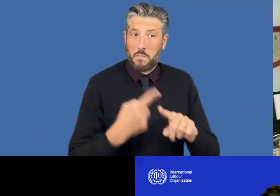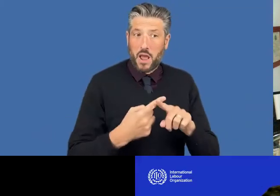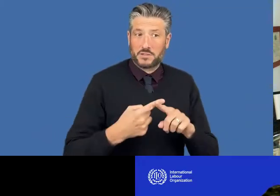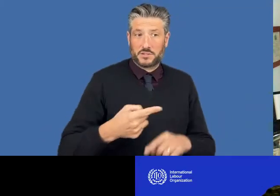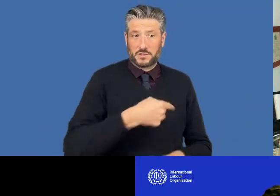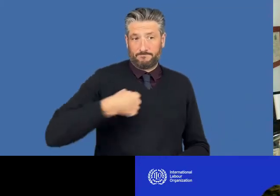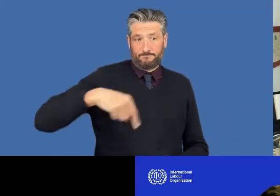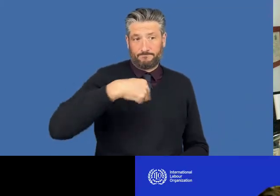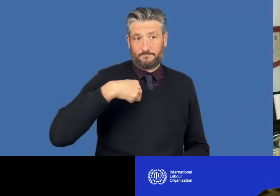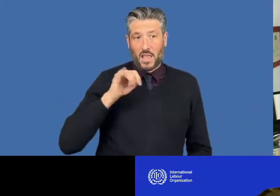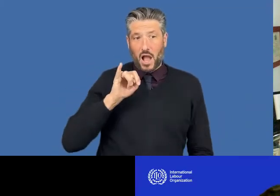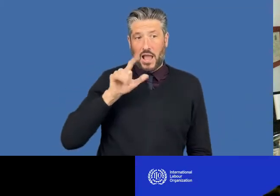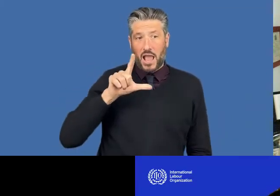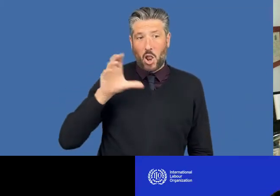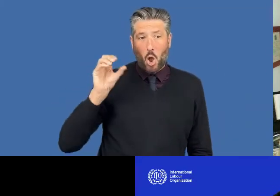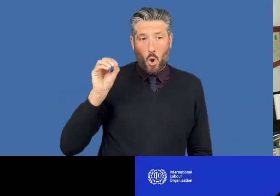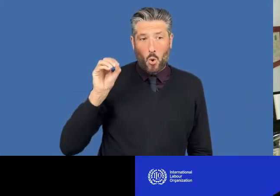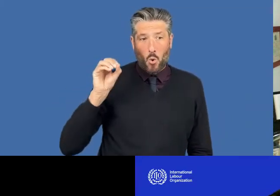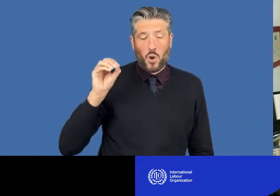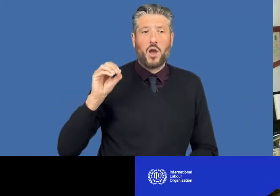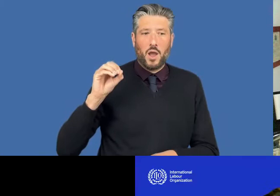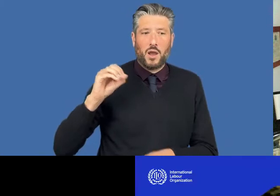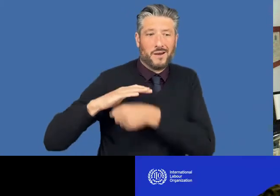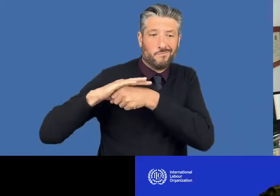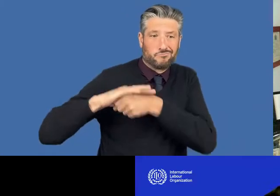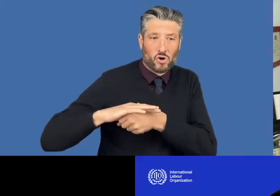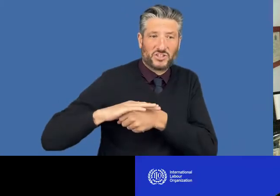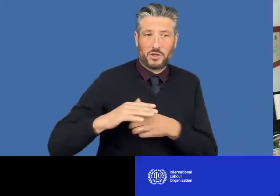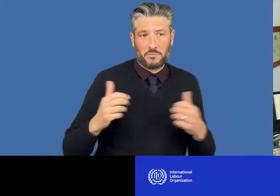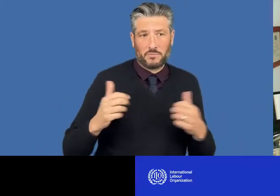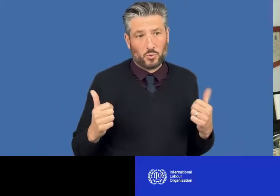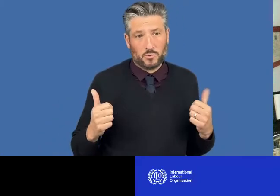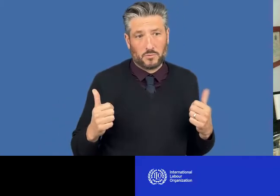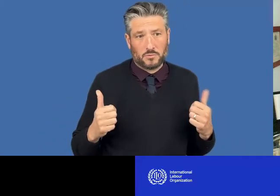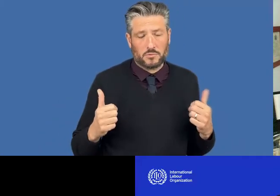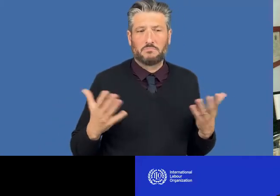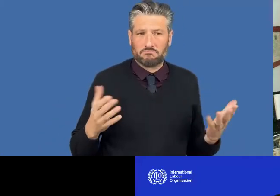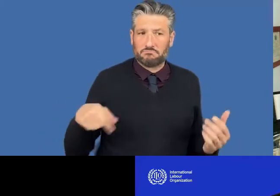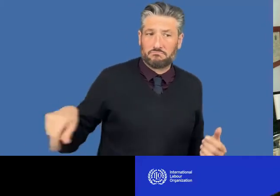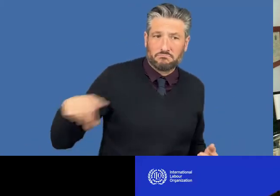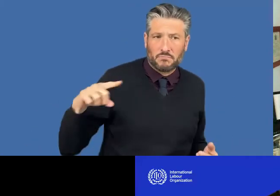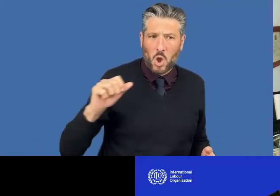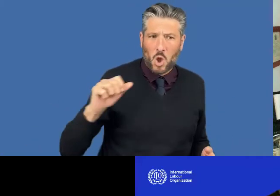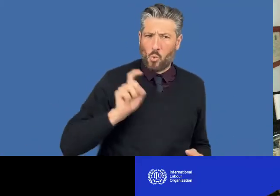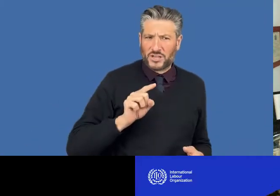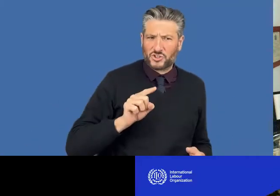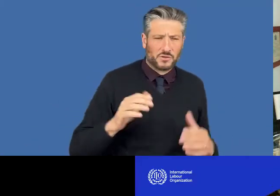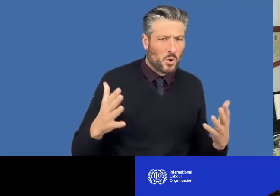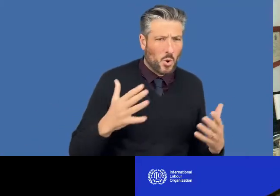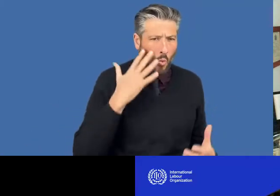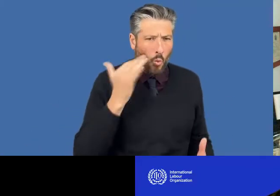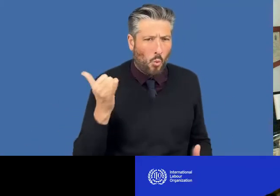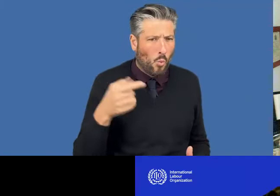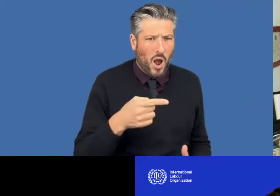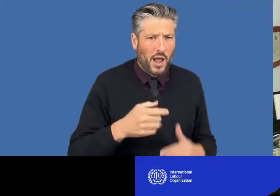external pressure helps, right? Look, what are you doing on disability? Why are you not doing more, right? So that helps when you get these messages